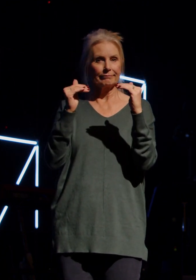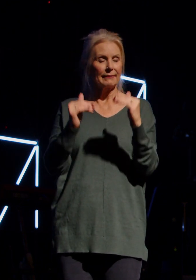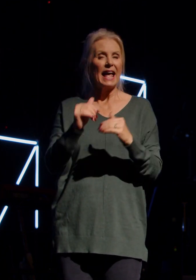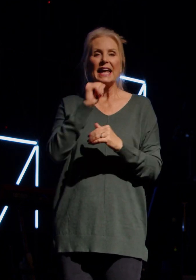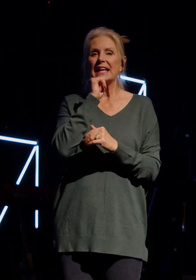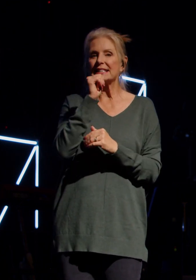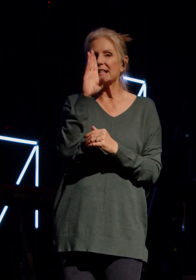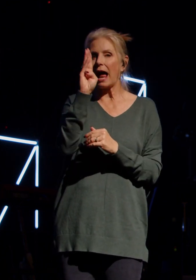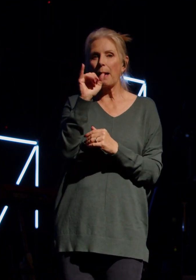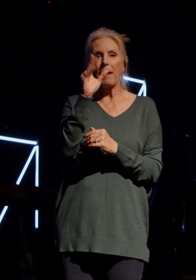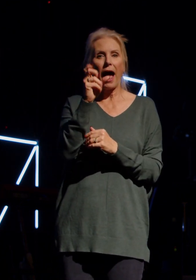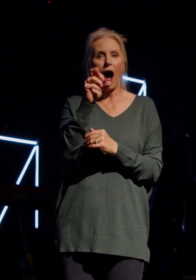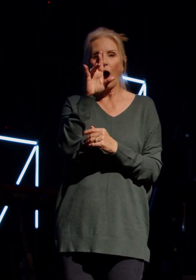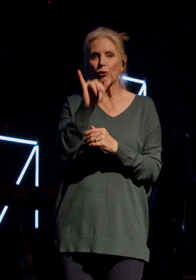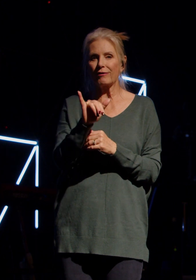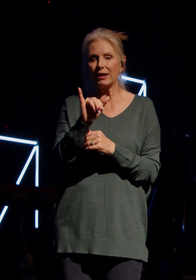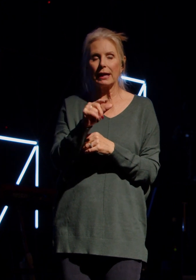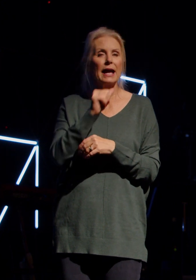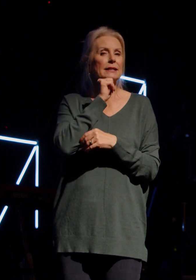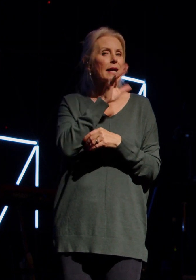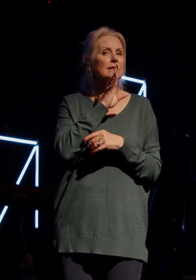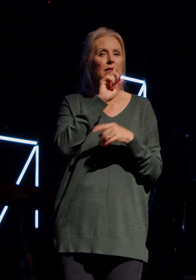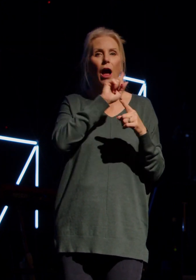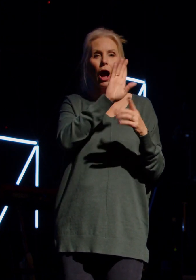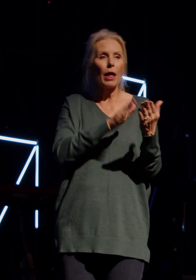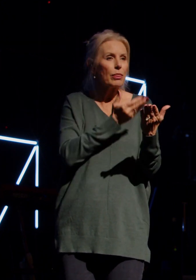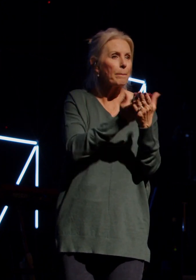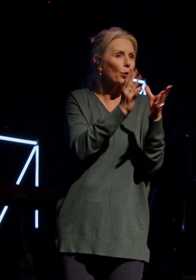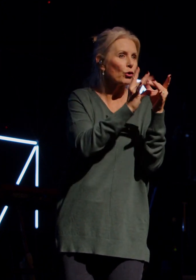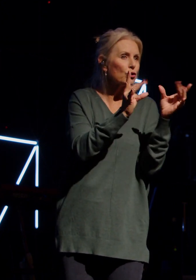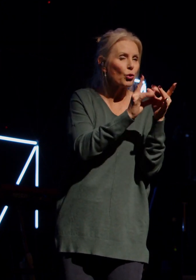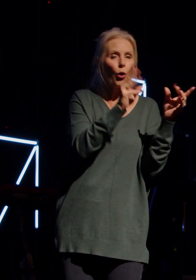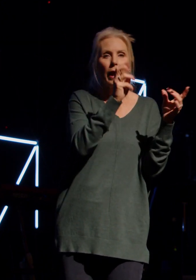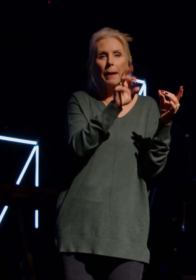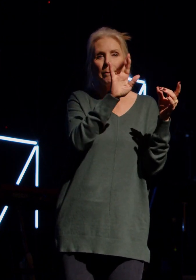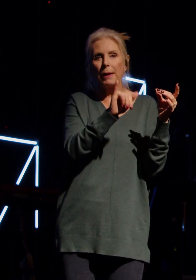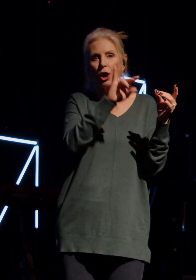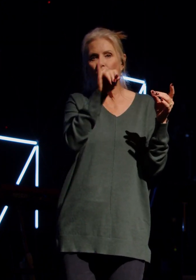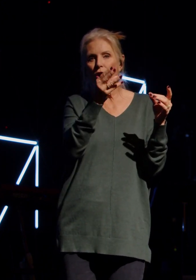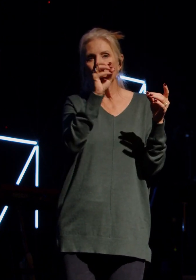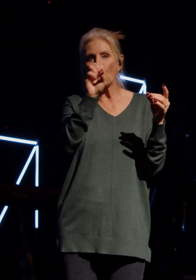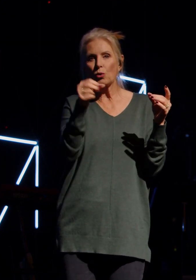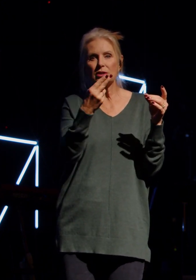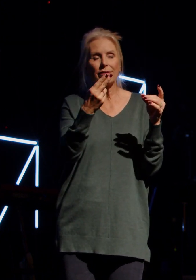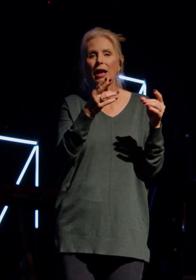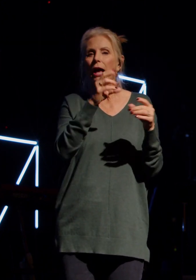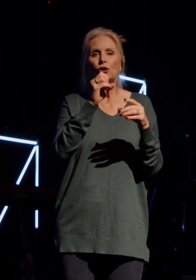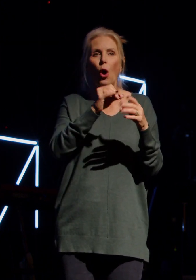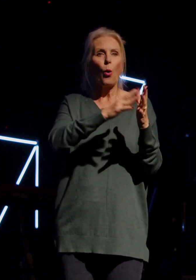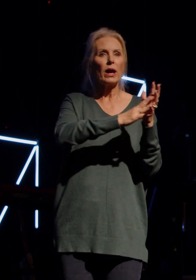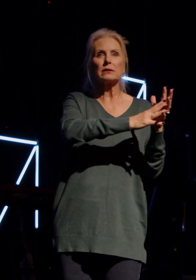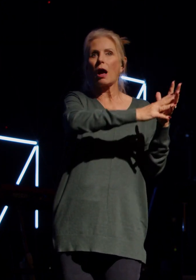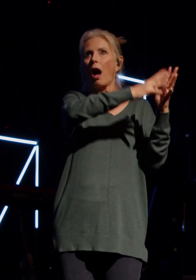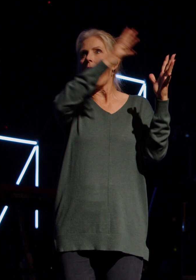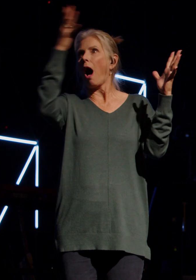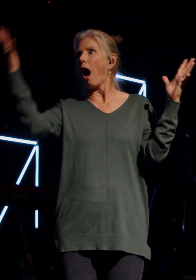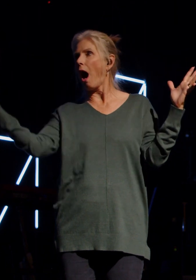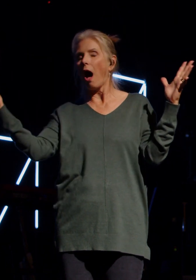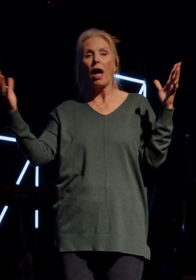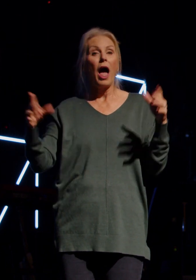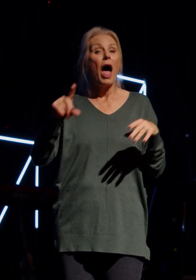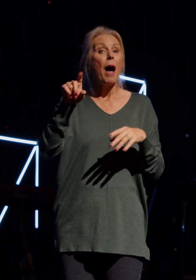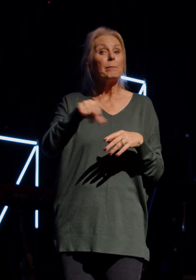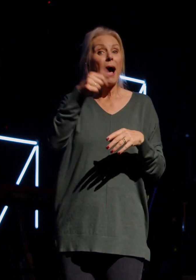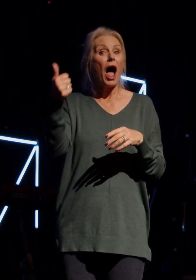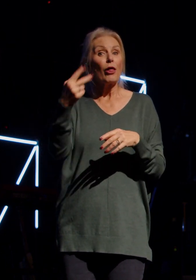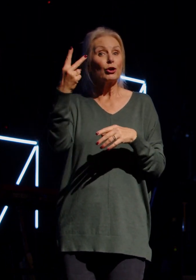life. Not talking about his birth story, about Mary and Joseph, none of those things. It's like a highlight reel. The other day, Johnny and Graham woke up early in